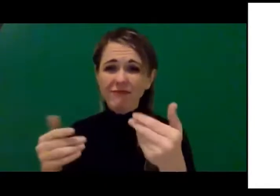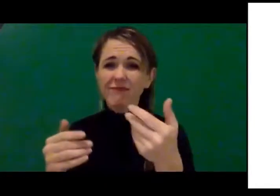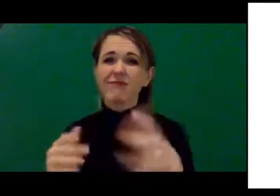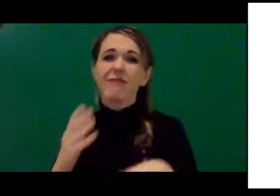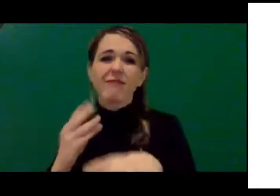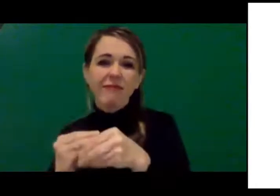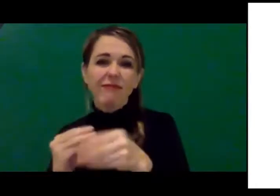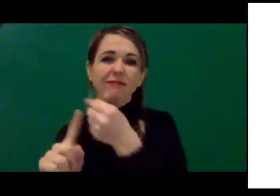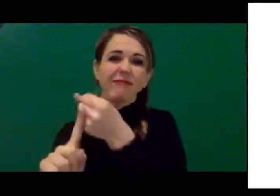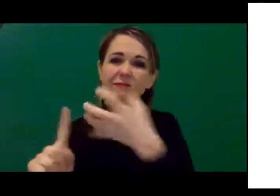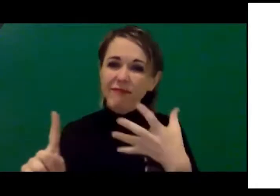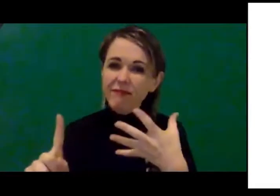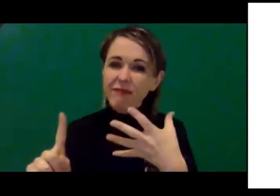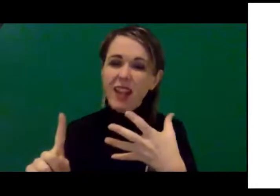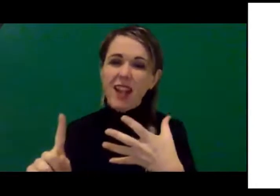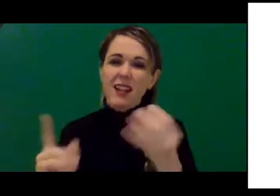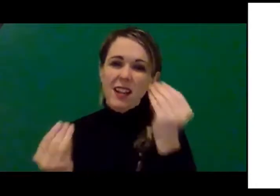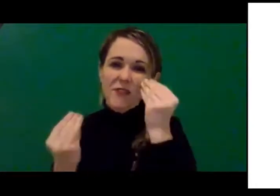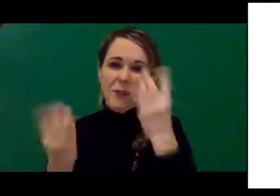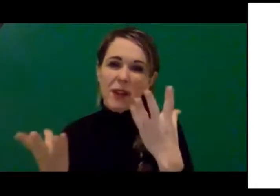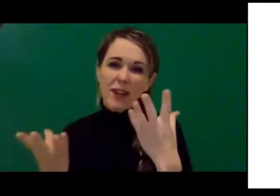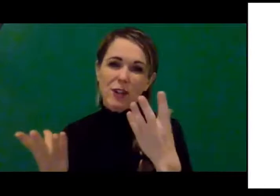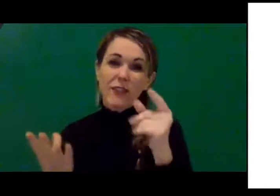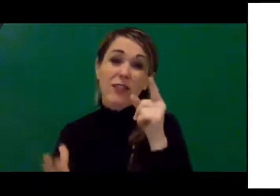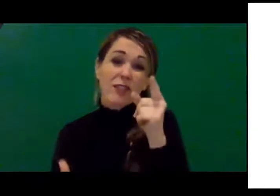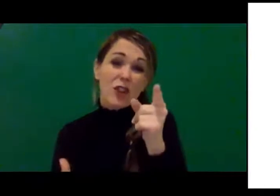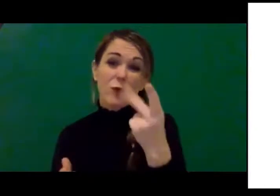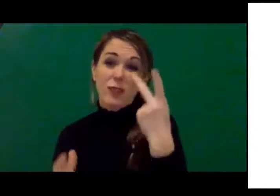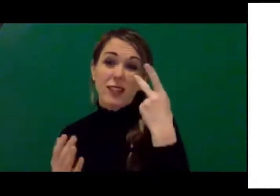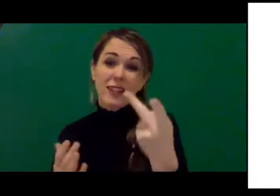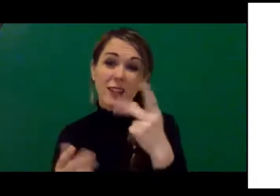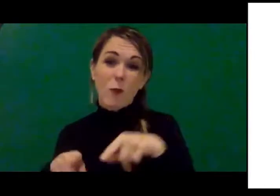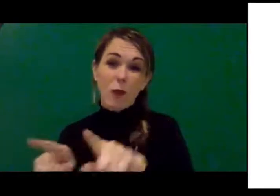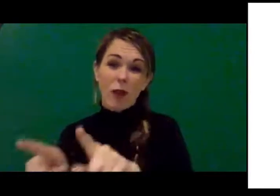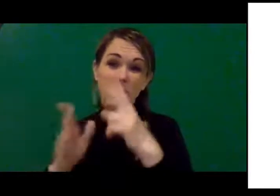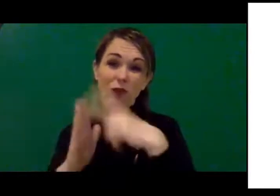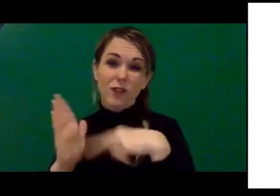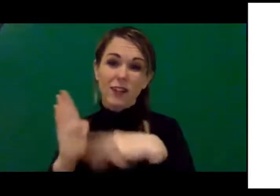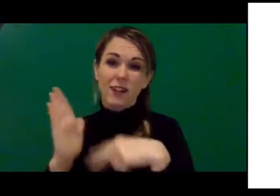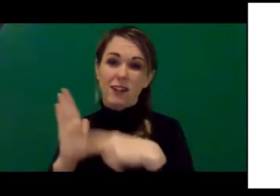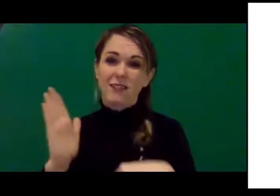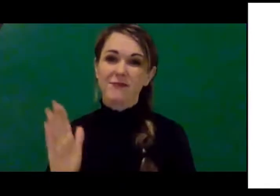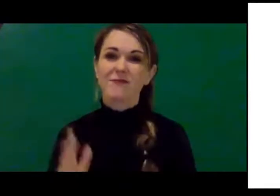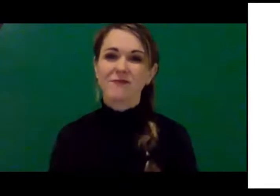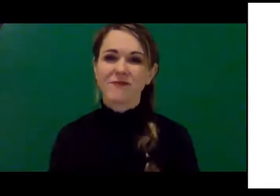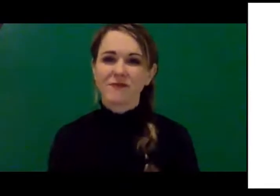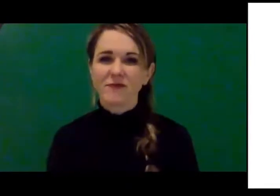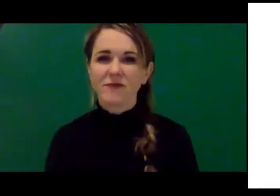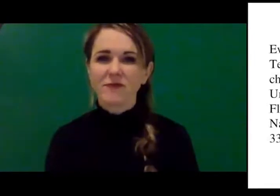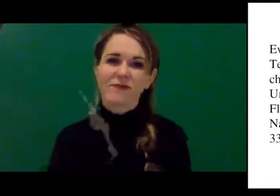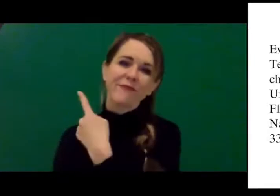expansions, give reasoning behind what we're seeing and what emotions are people seeing.